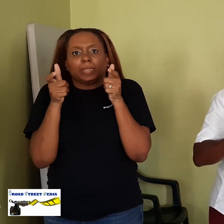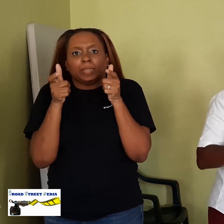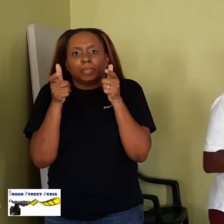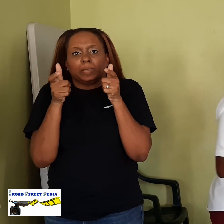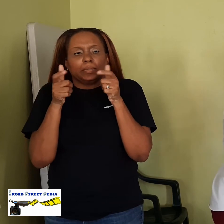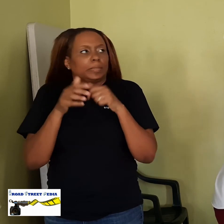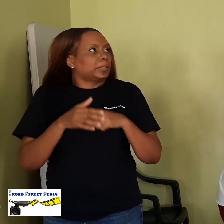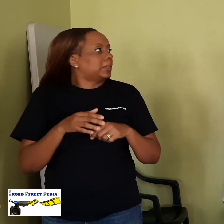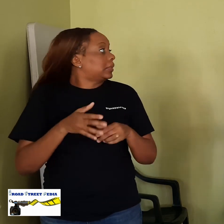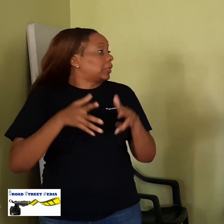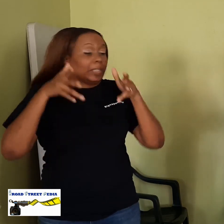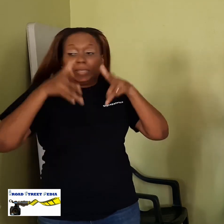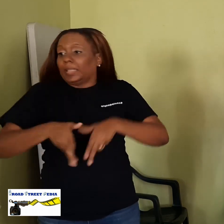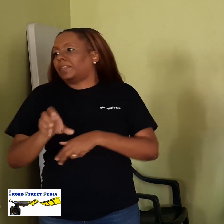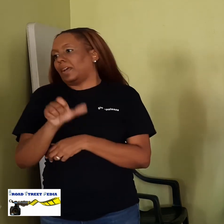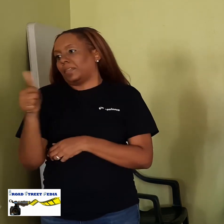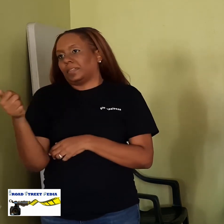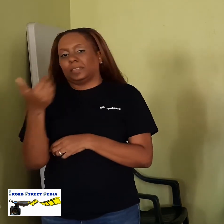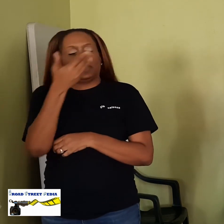harvest them later.